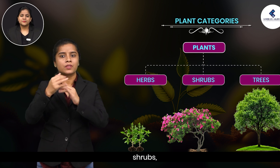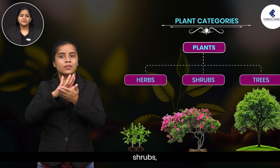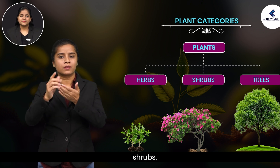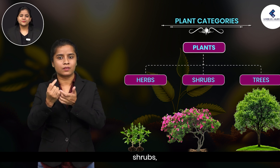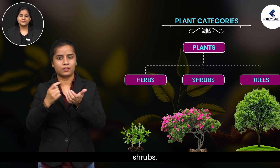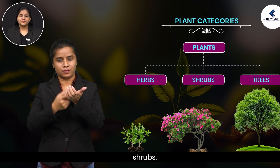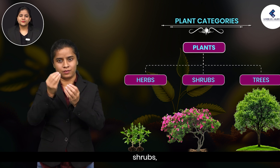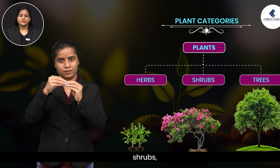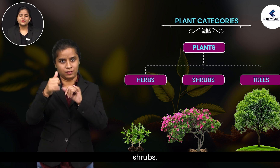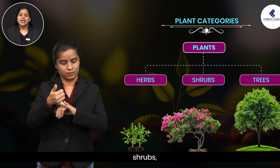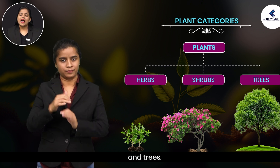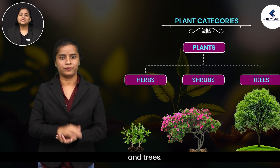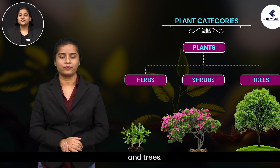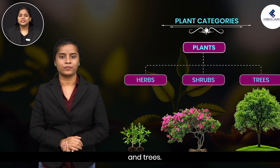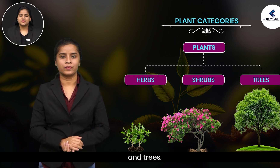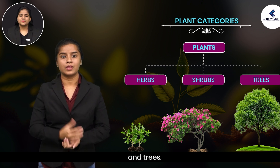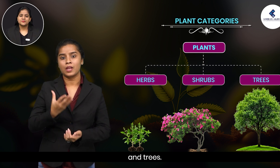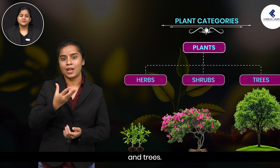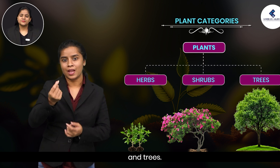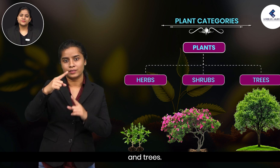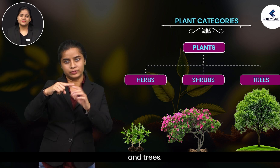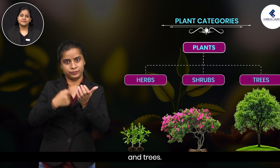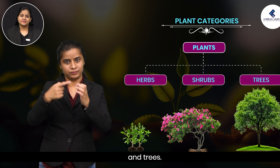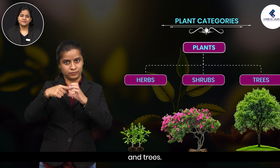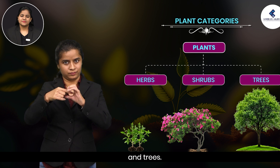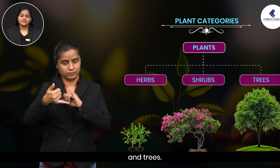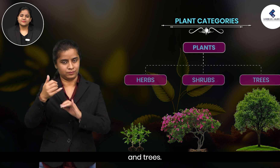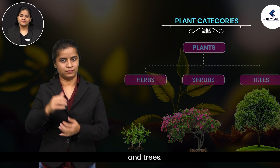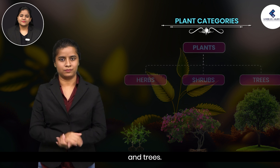shrubs, and trees.